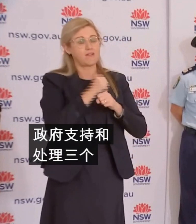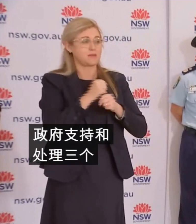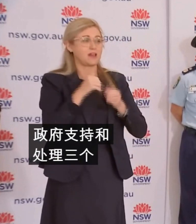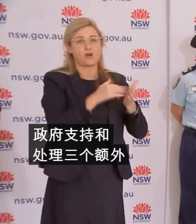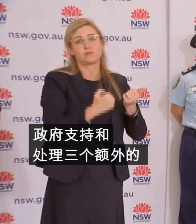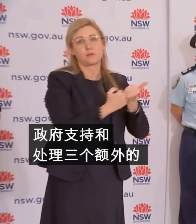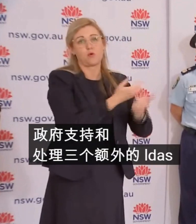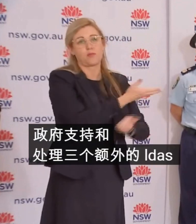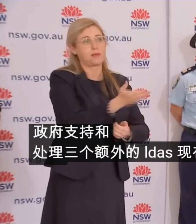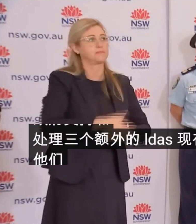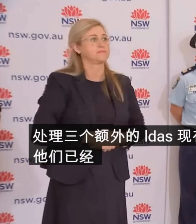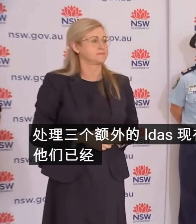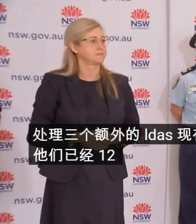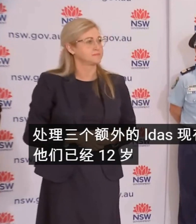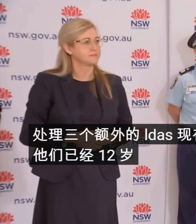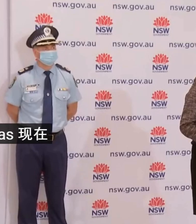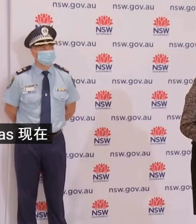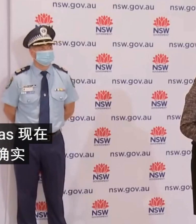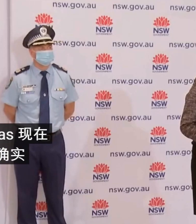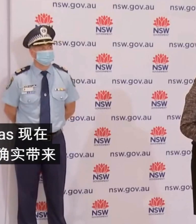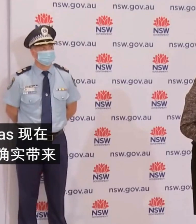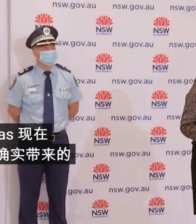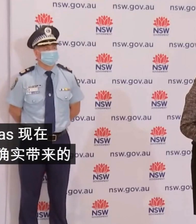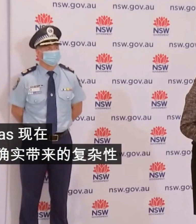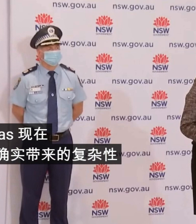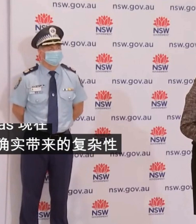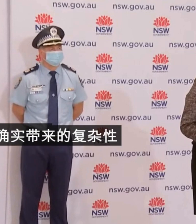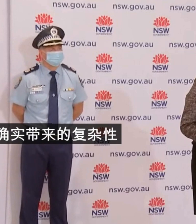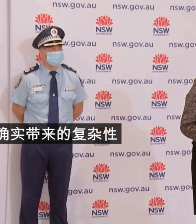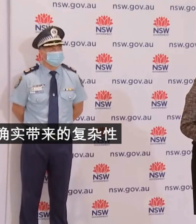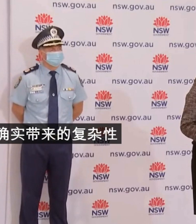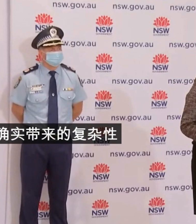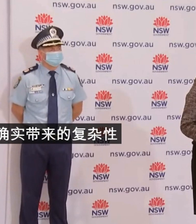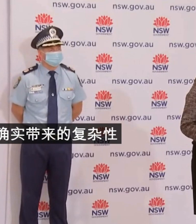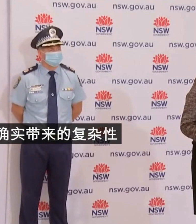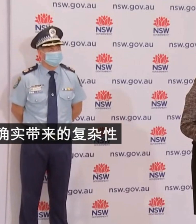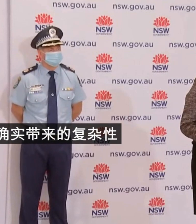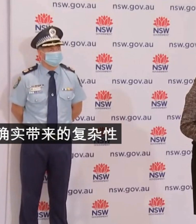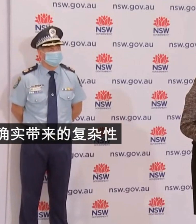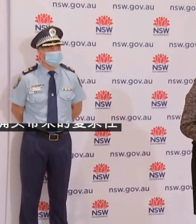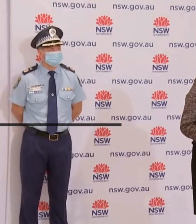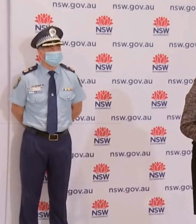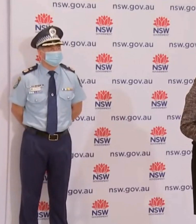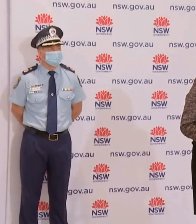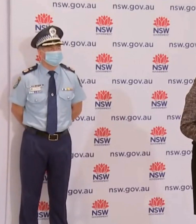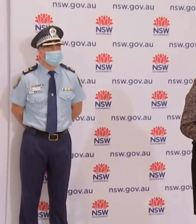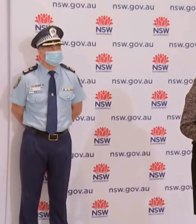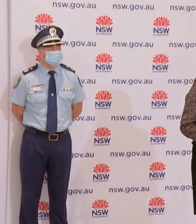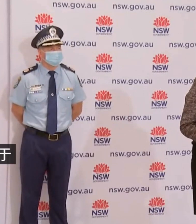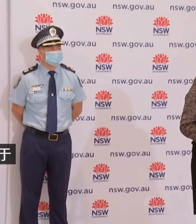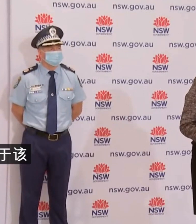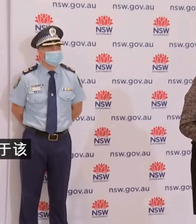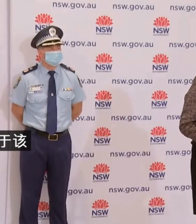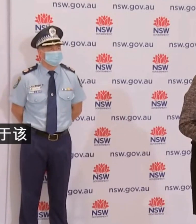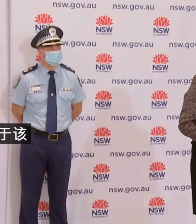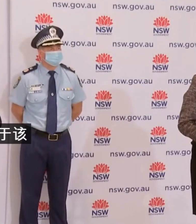With the 3 extra LGAs now there are 12, the complication that does bring, is there consideration being given to placing the whole of